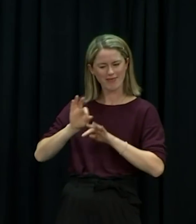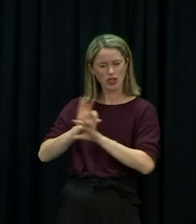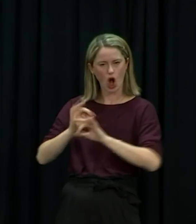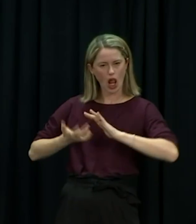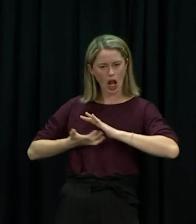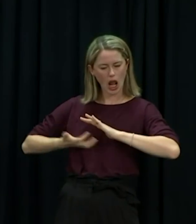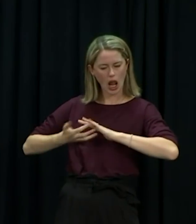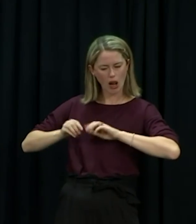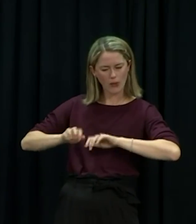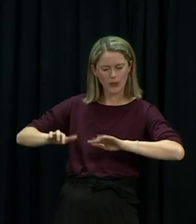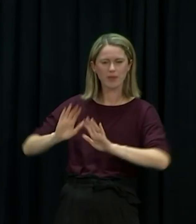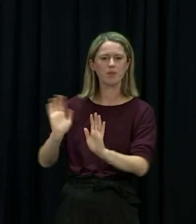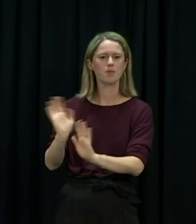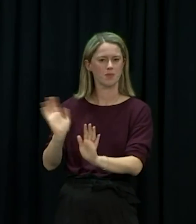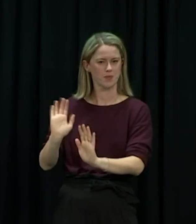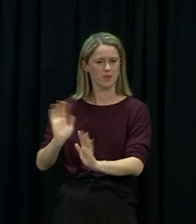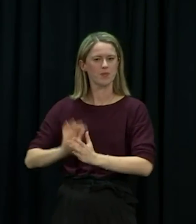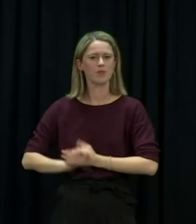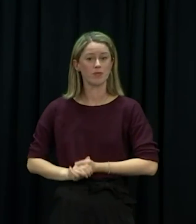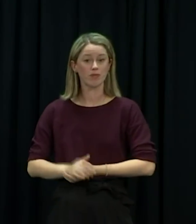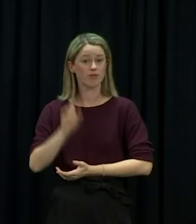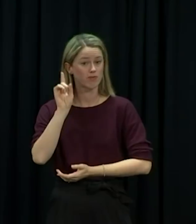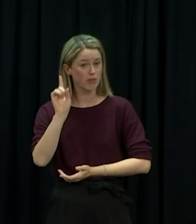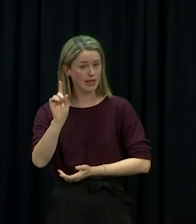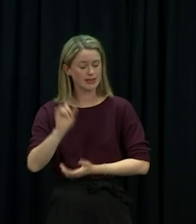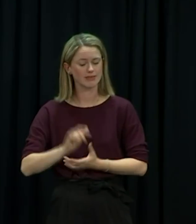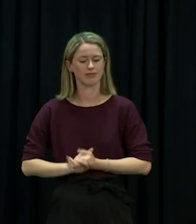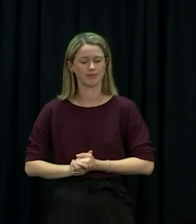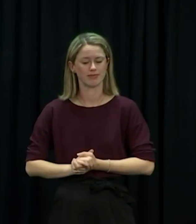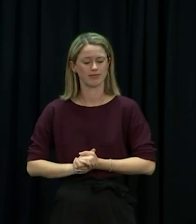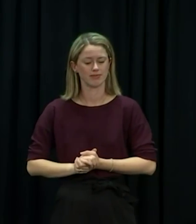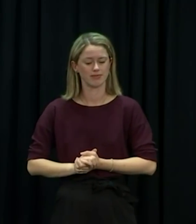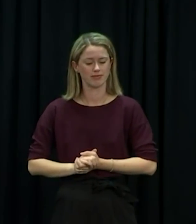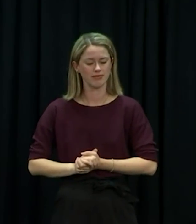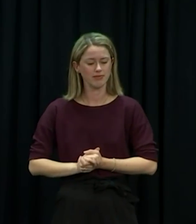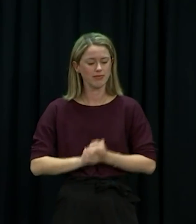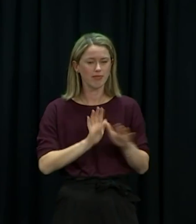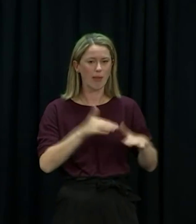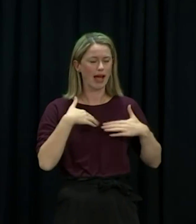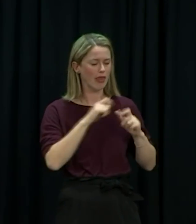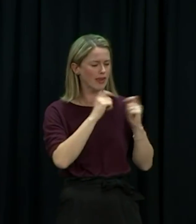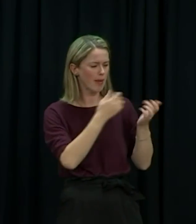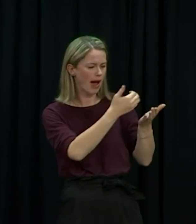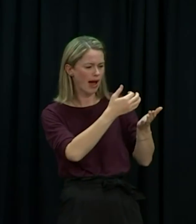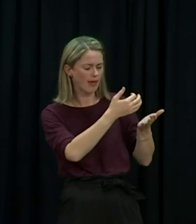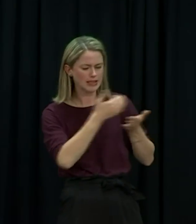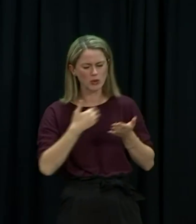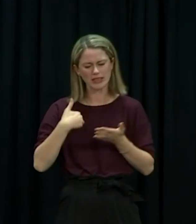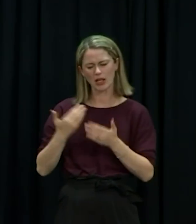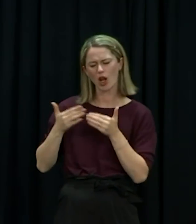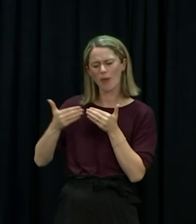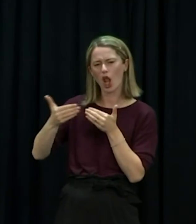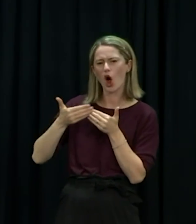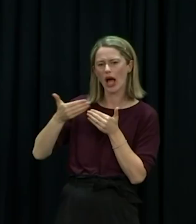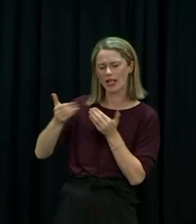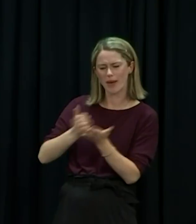any undetected community transmission. However, our public health team on the ground have asked for more time to reassure themselves